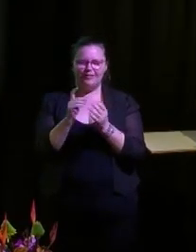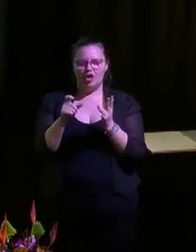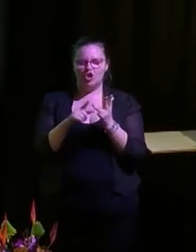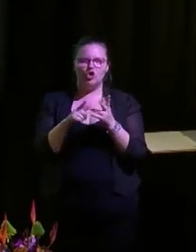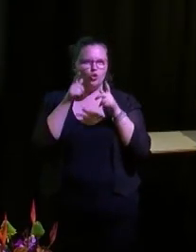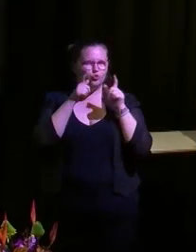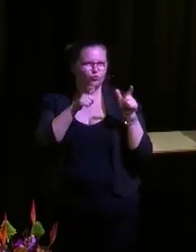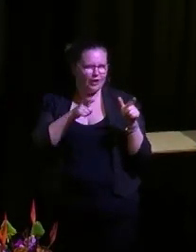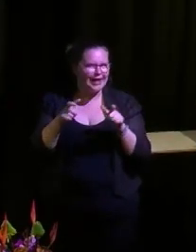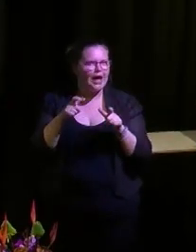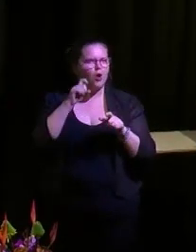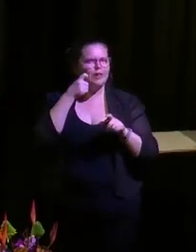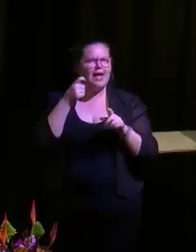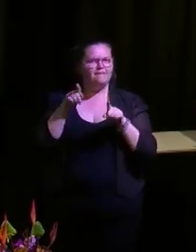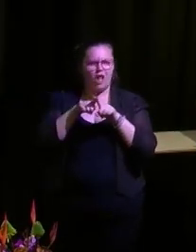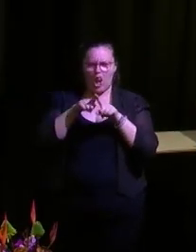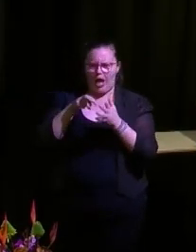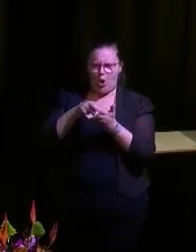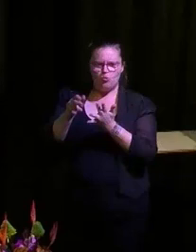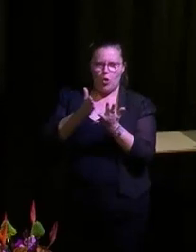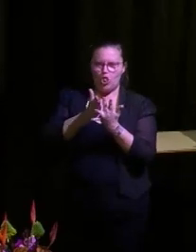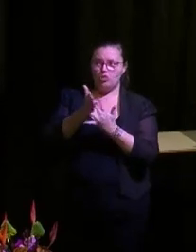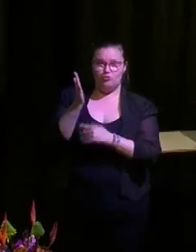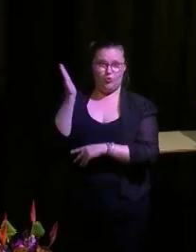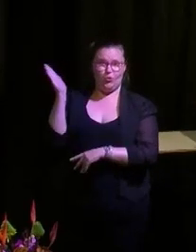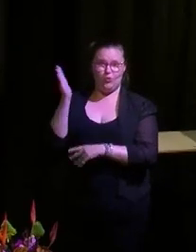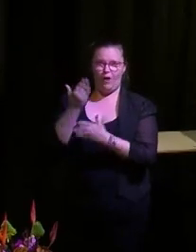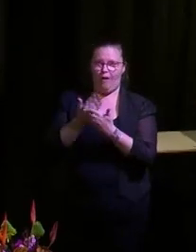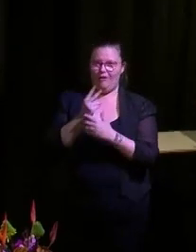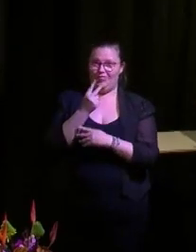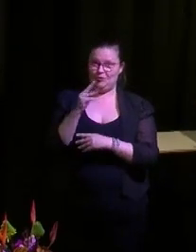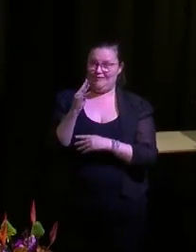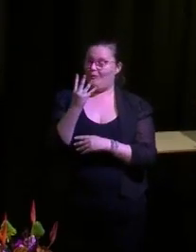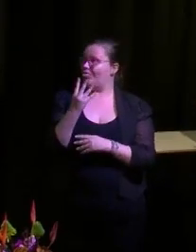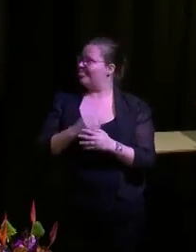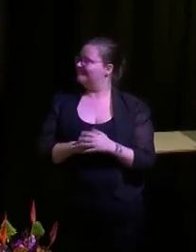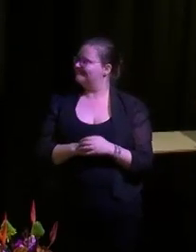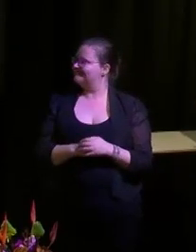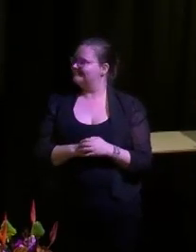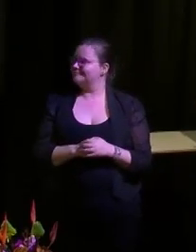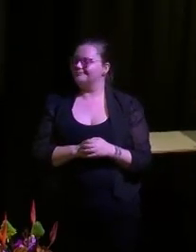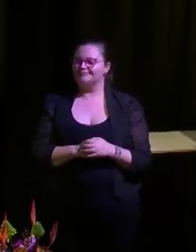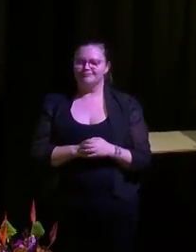do a curatorial walkthrough on the 24th at 10:30.